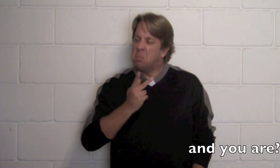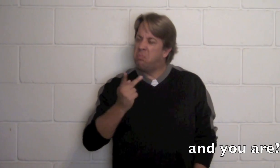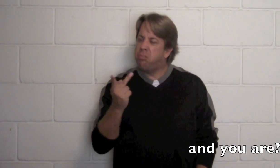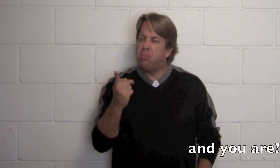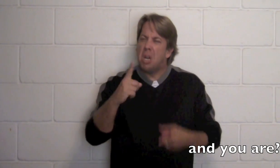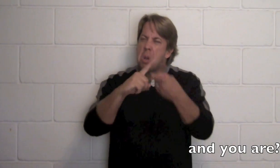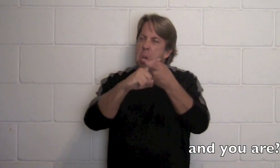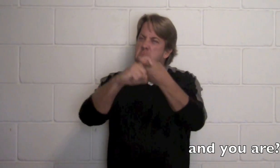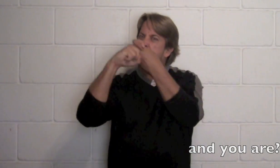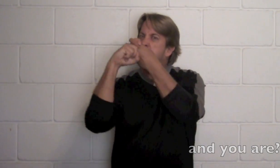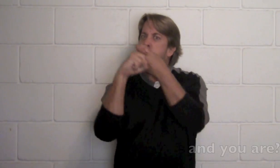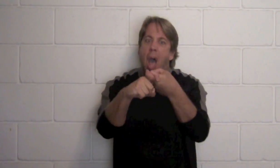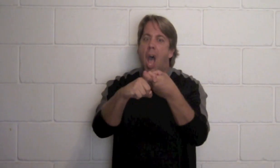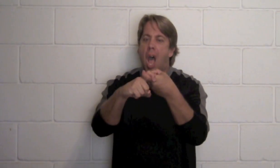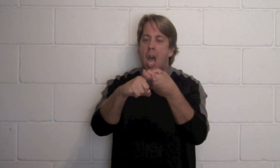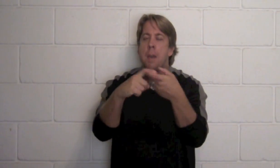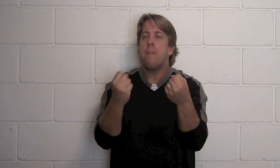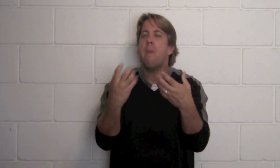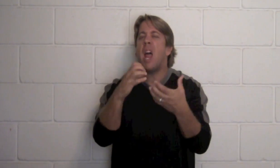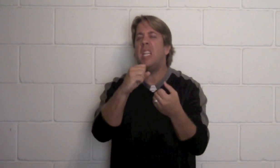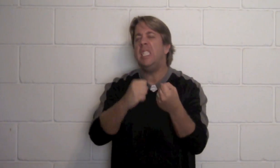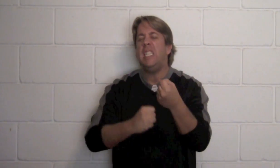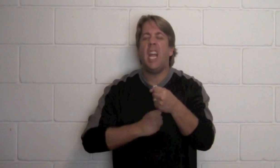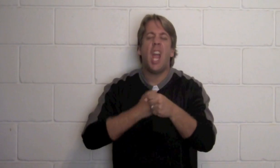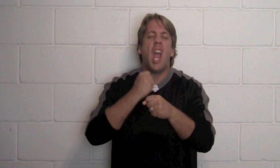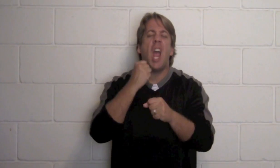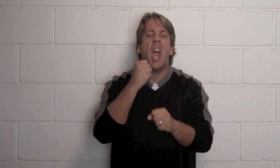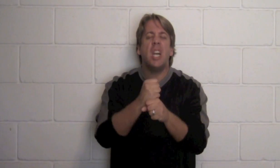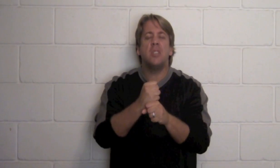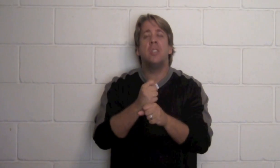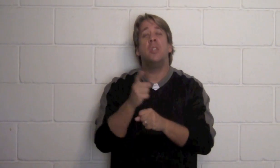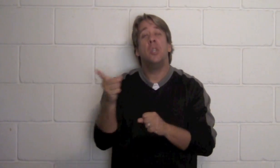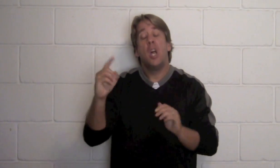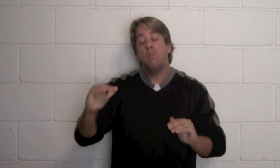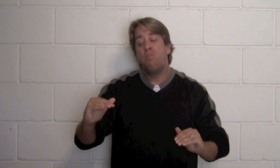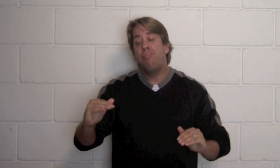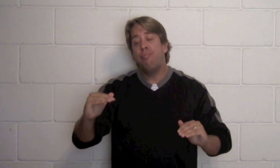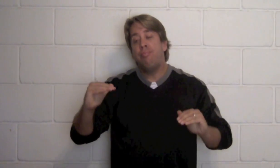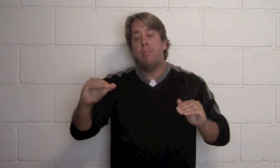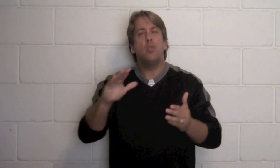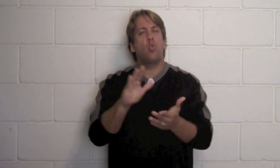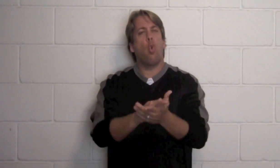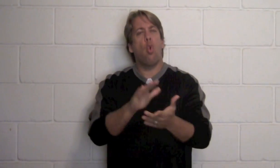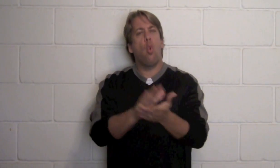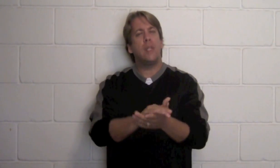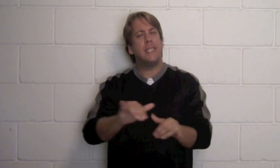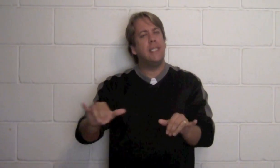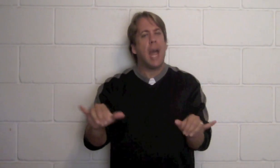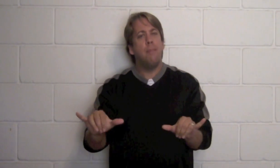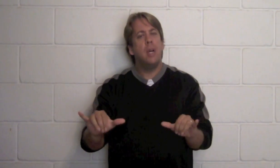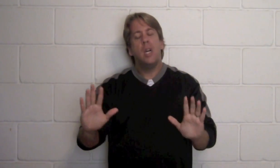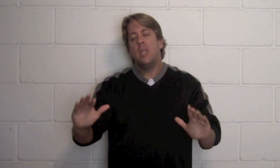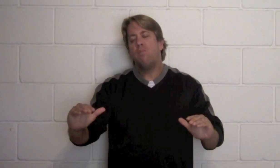There were these 2 very old women who've been friends since they were children.